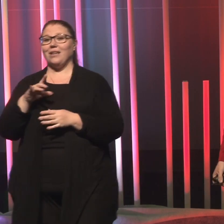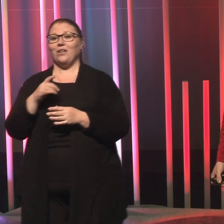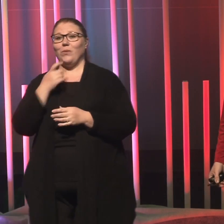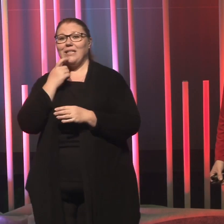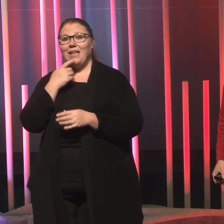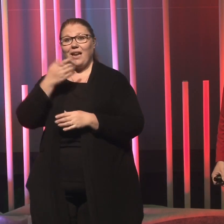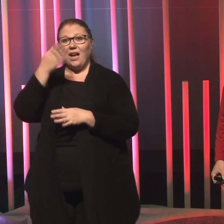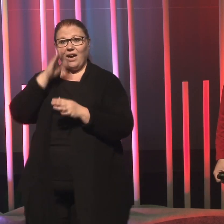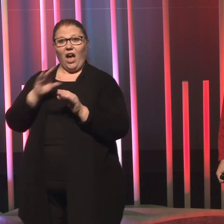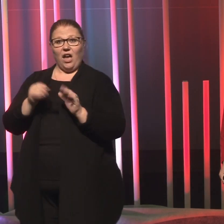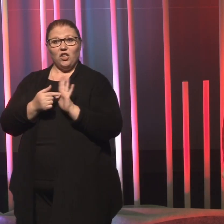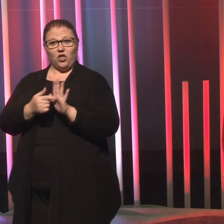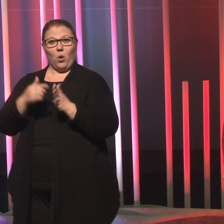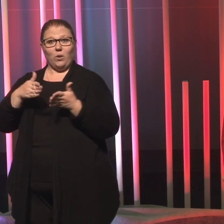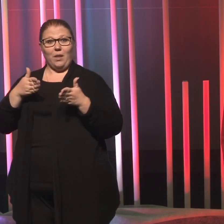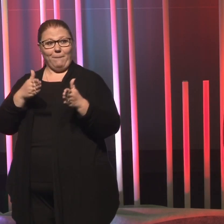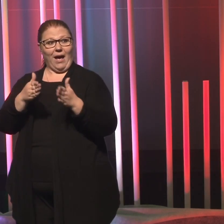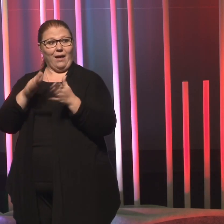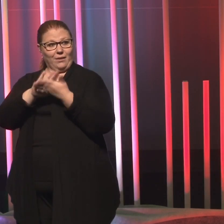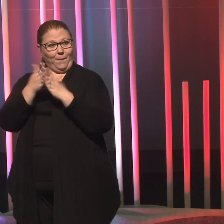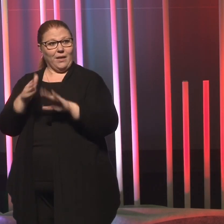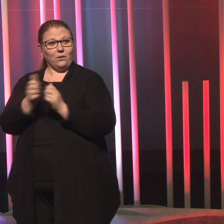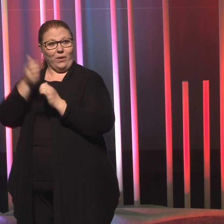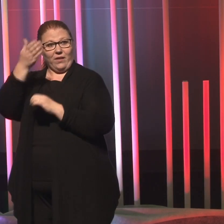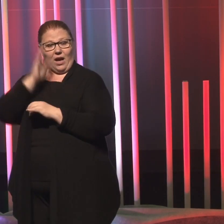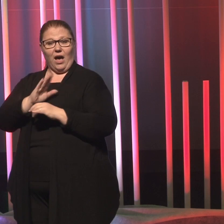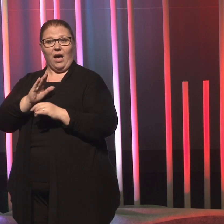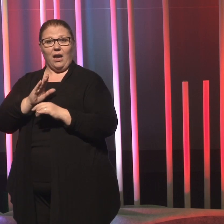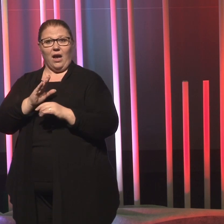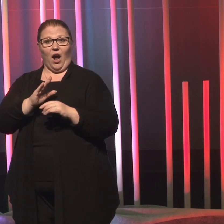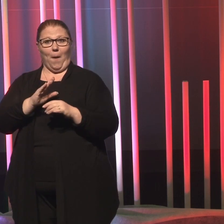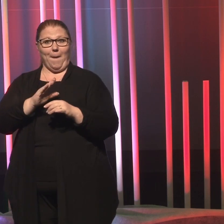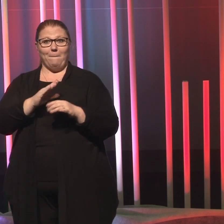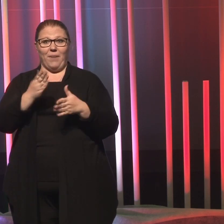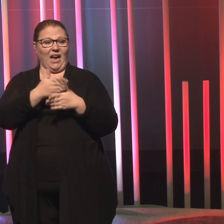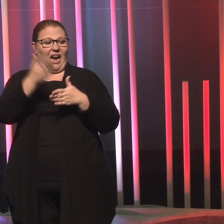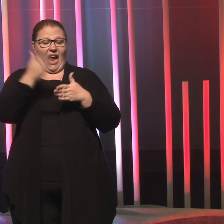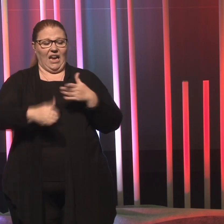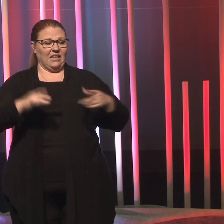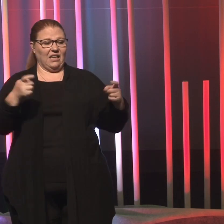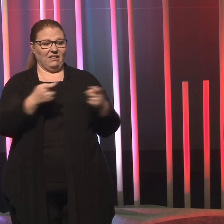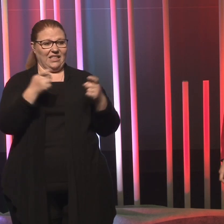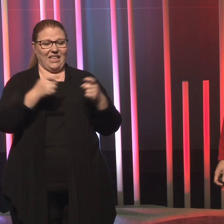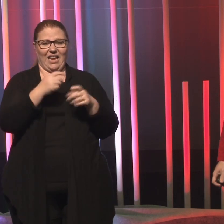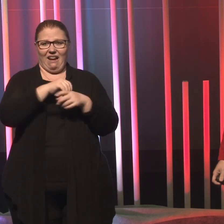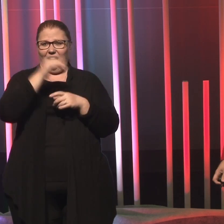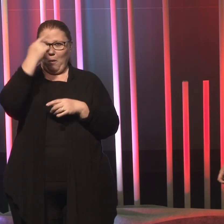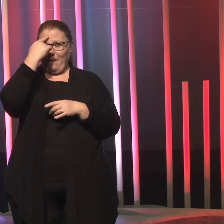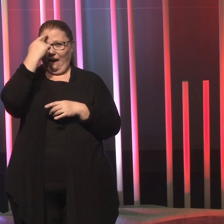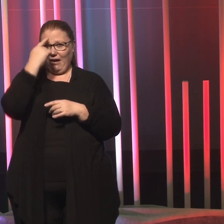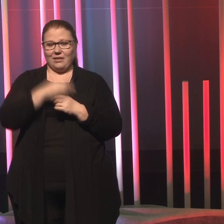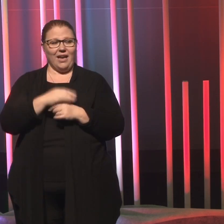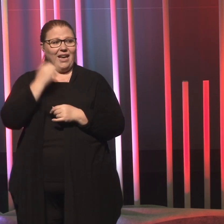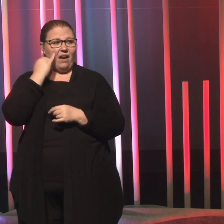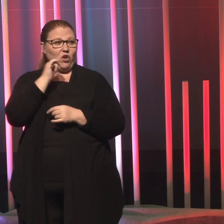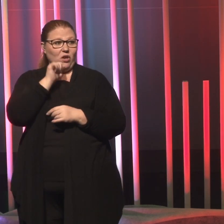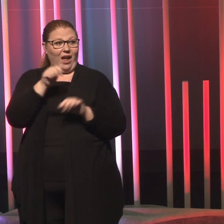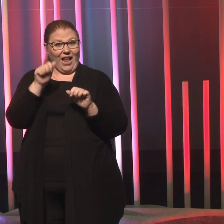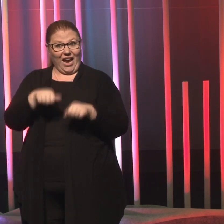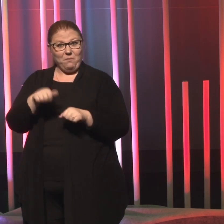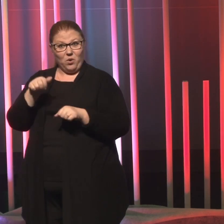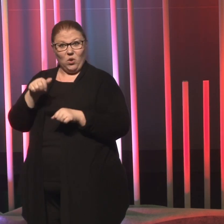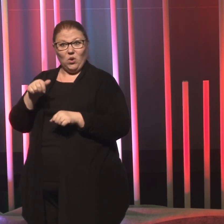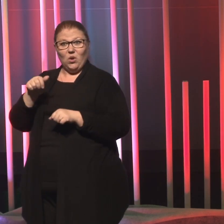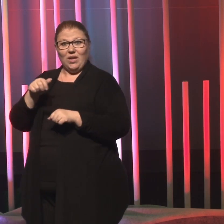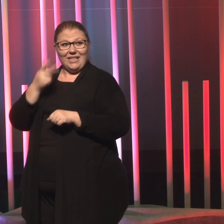peace with God by really ending sin's power over our minds. And if you weren't able to listen to that message a few weeks ago, I would encourage you to go